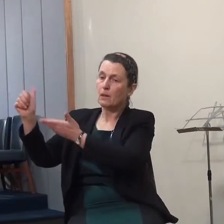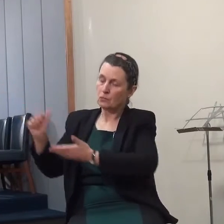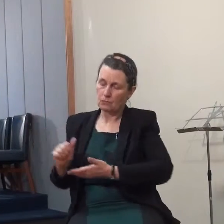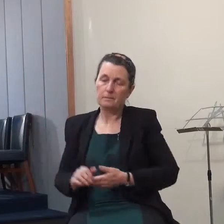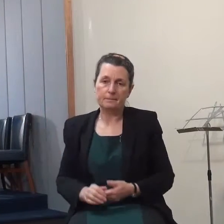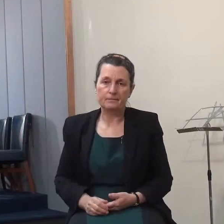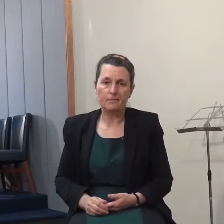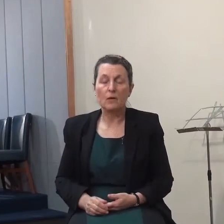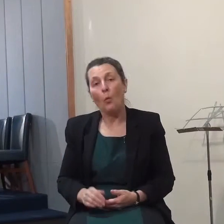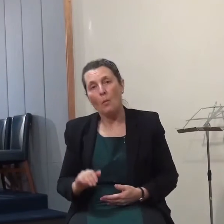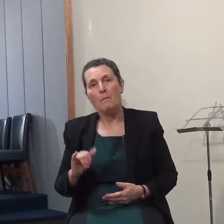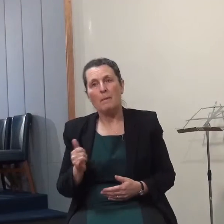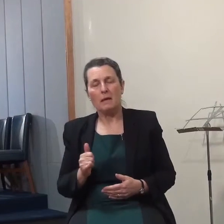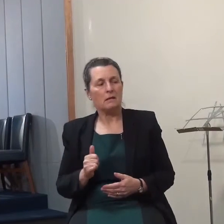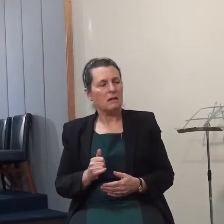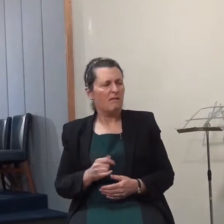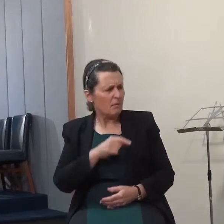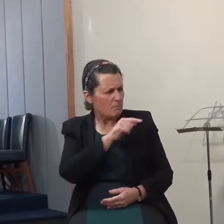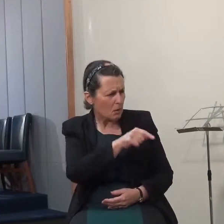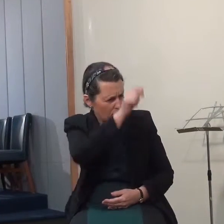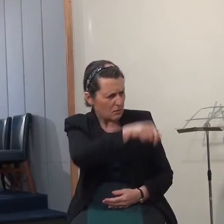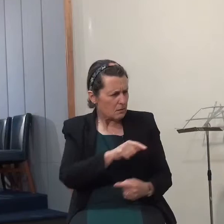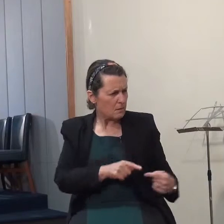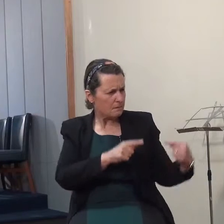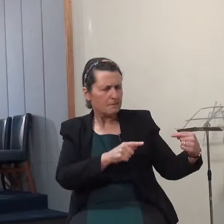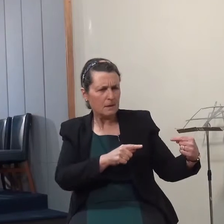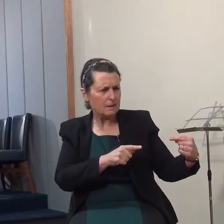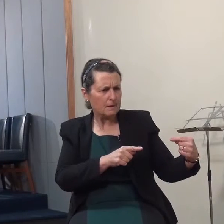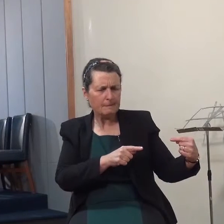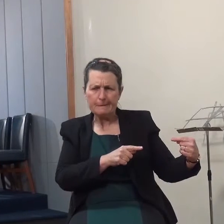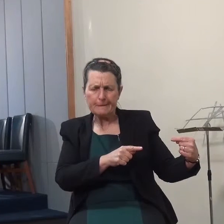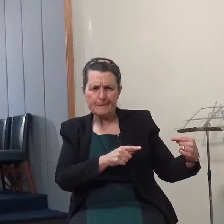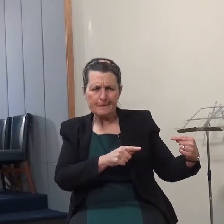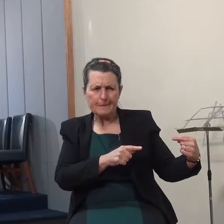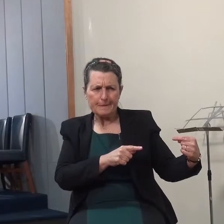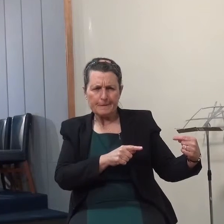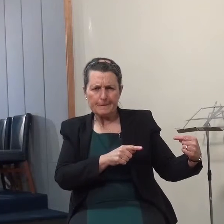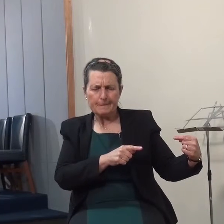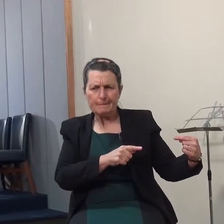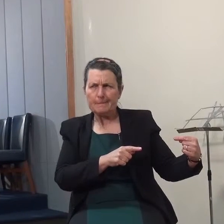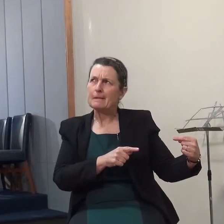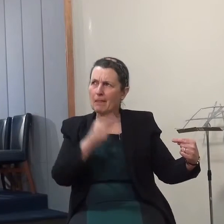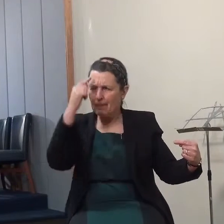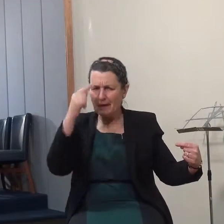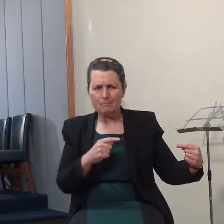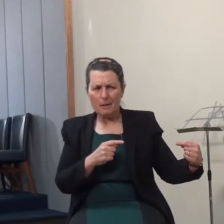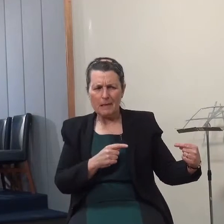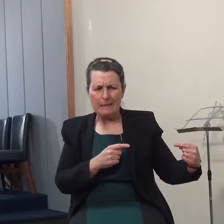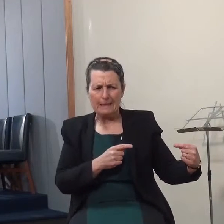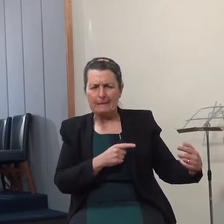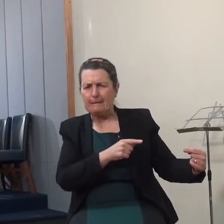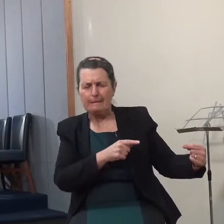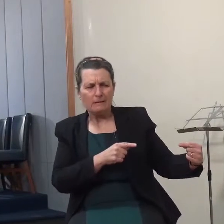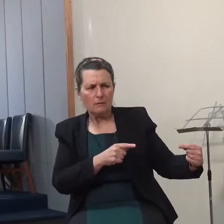with thine adversary quickly, whilst thou art in the way with him, lest at any time the adversary deliver